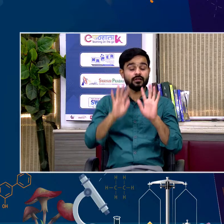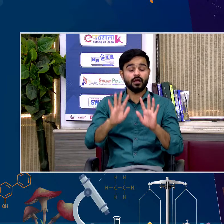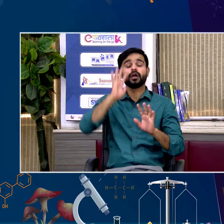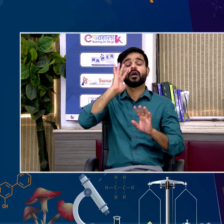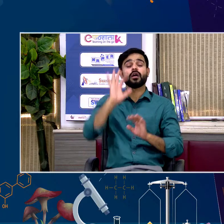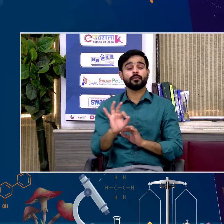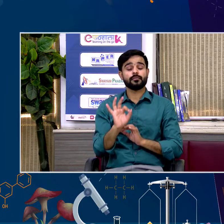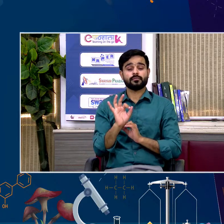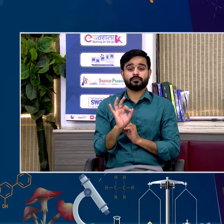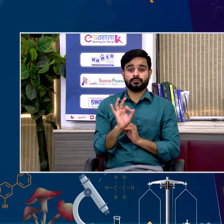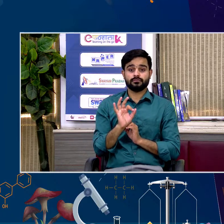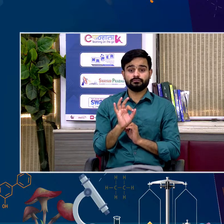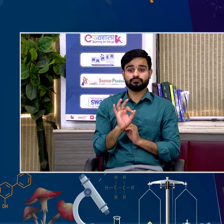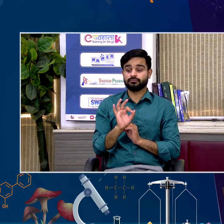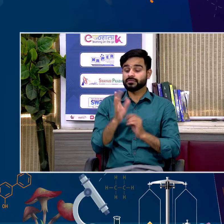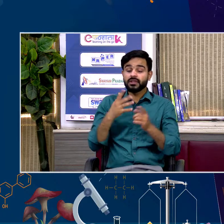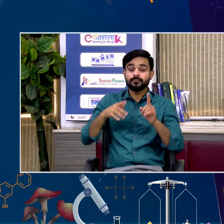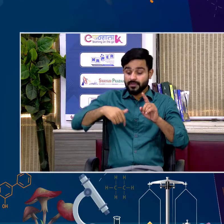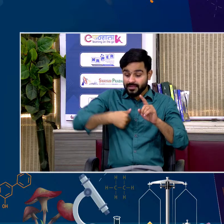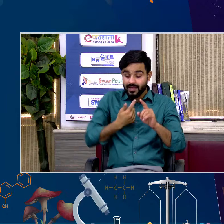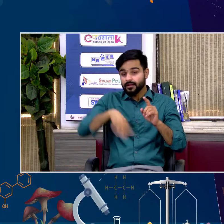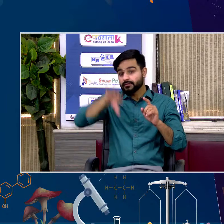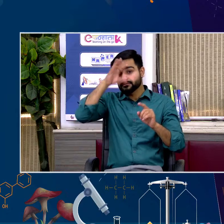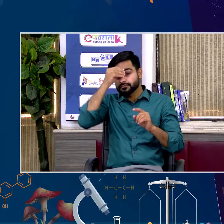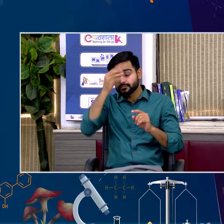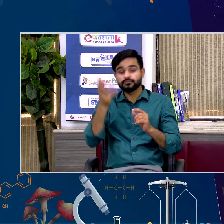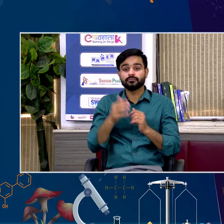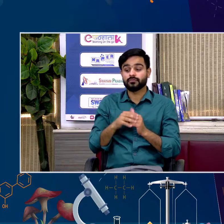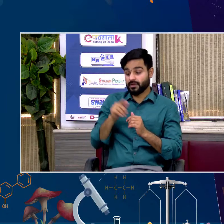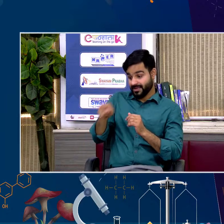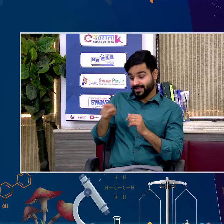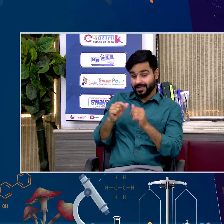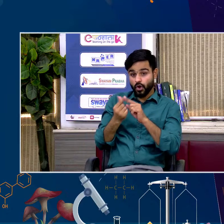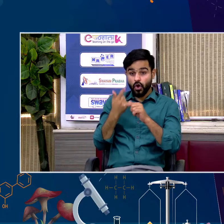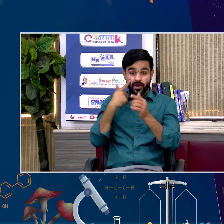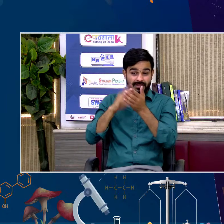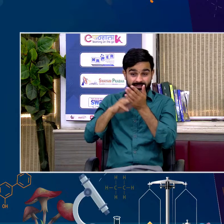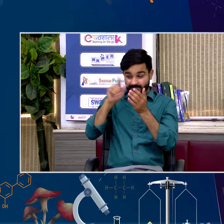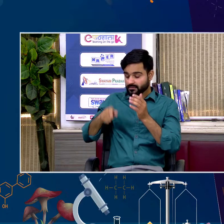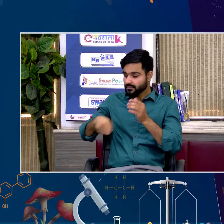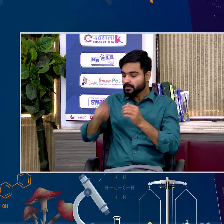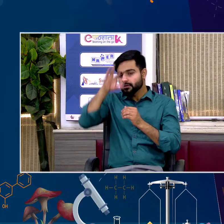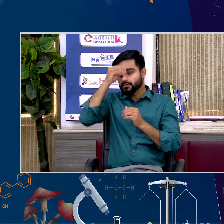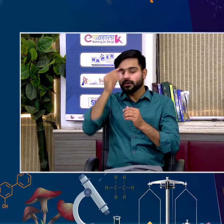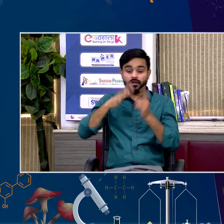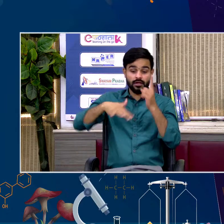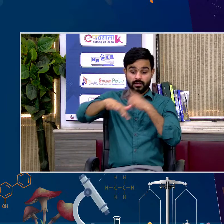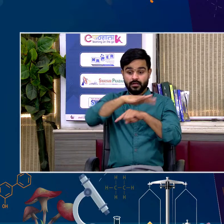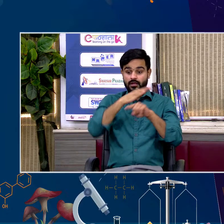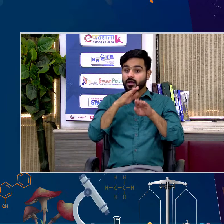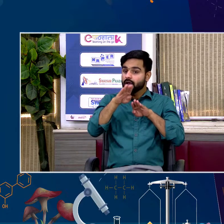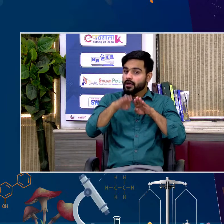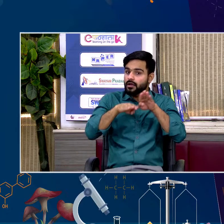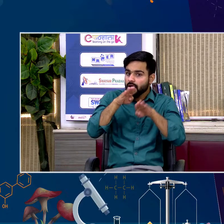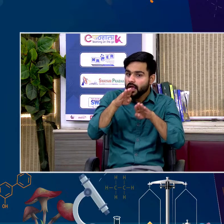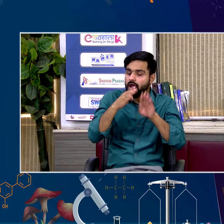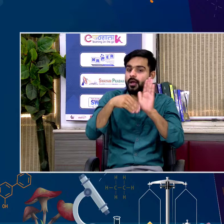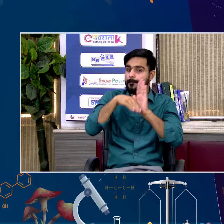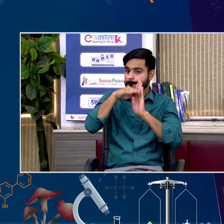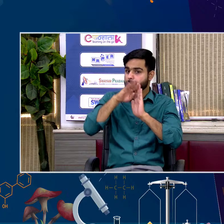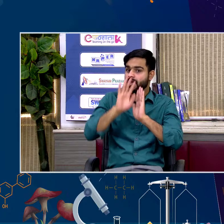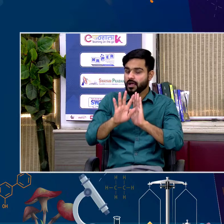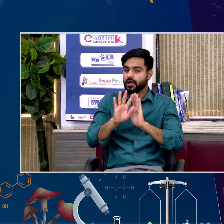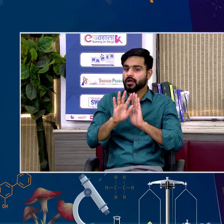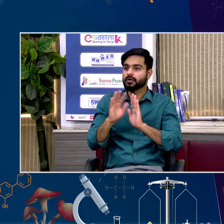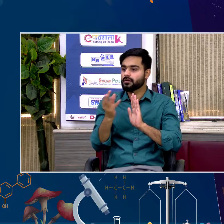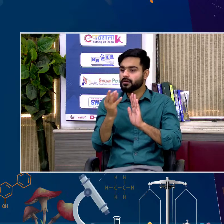important as the learning itself, right? Because the learning environment sets the stage for the learning to happen and for the